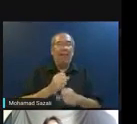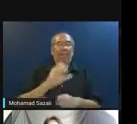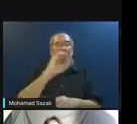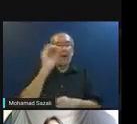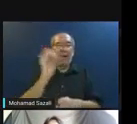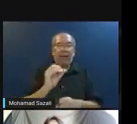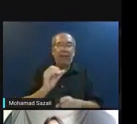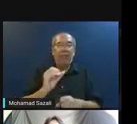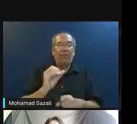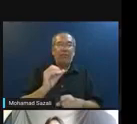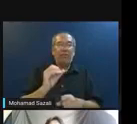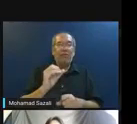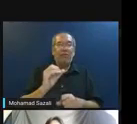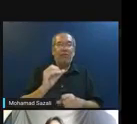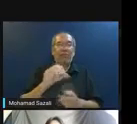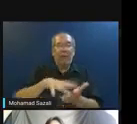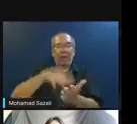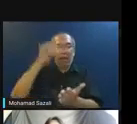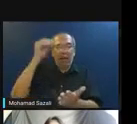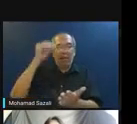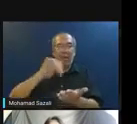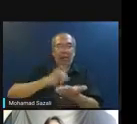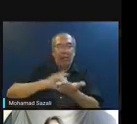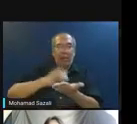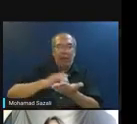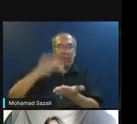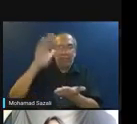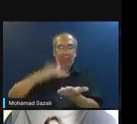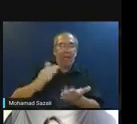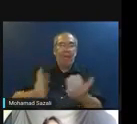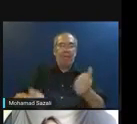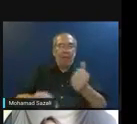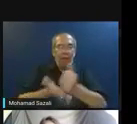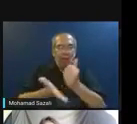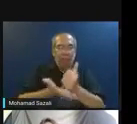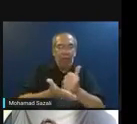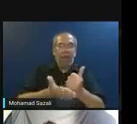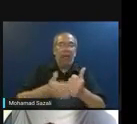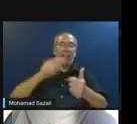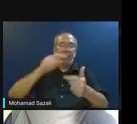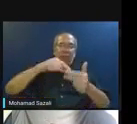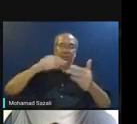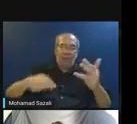medical services from public hospitals or public clinics,